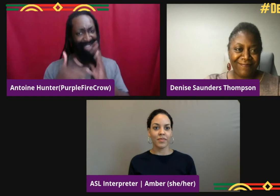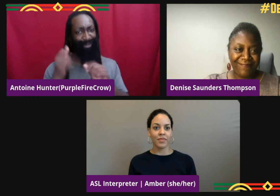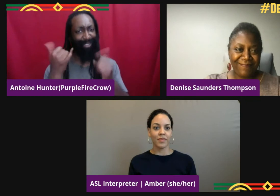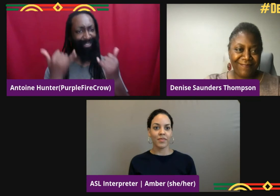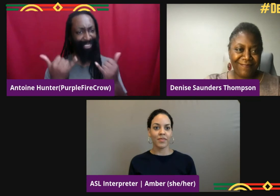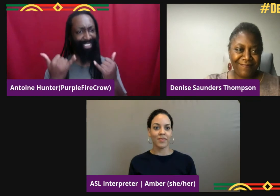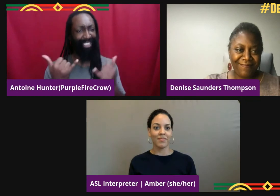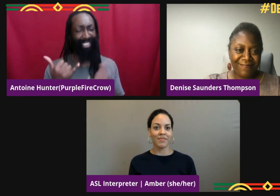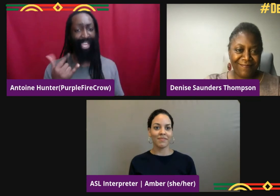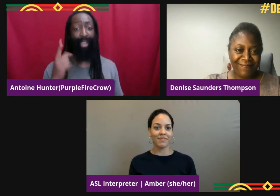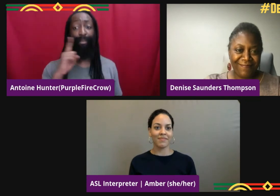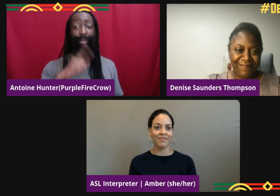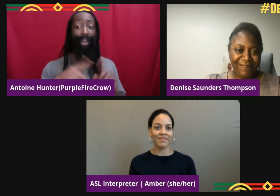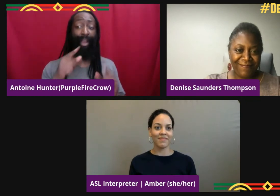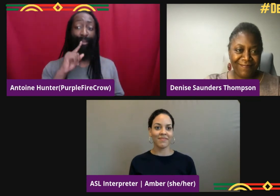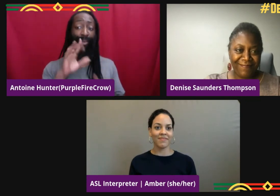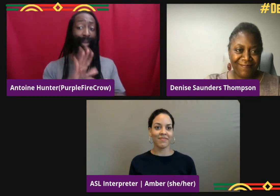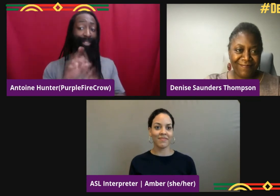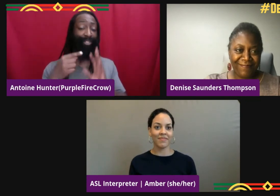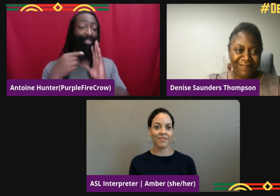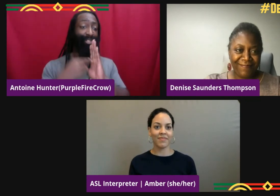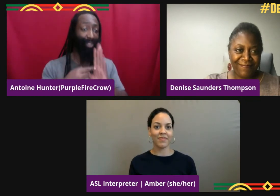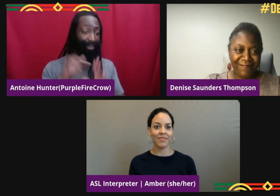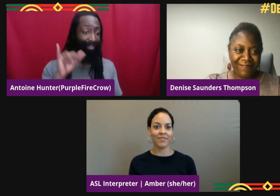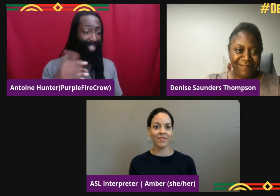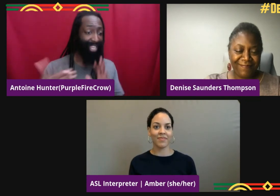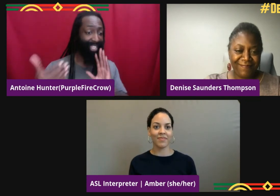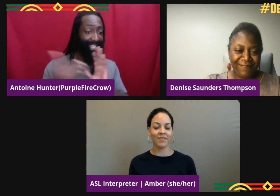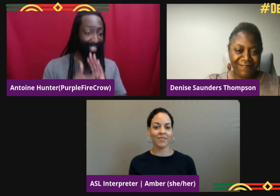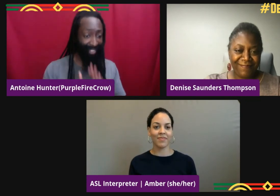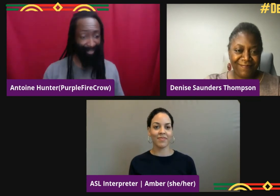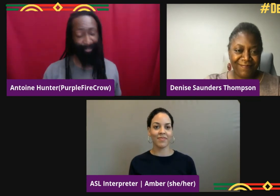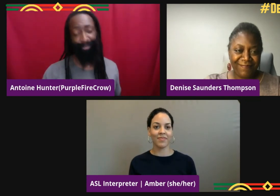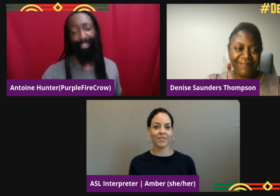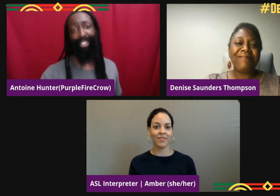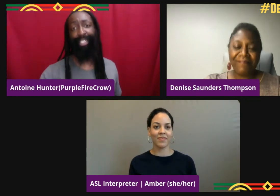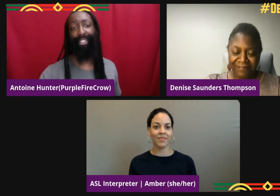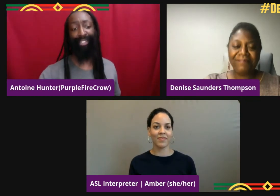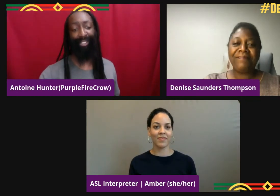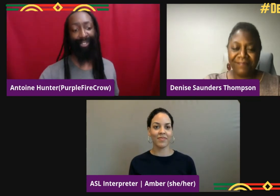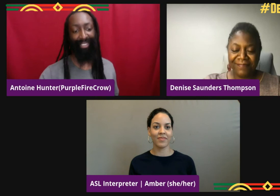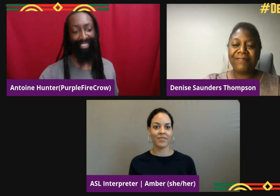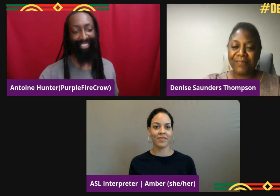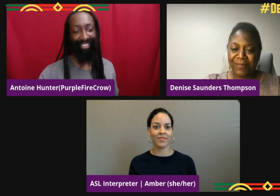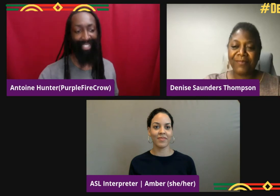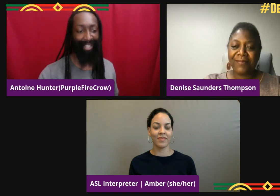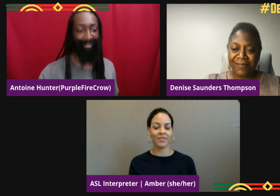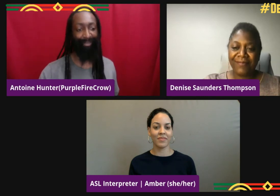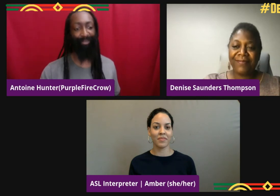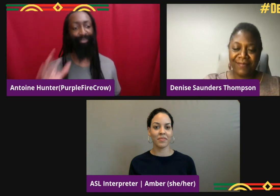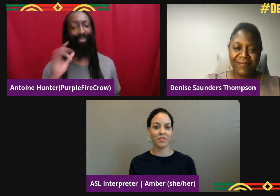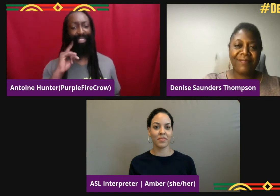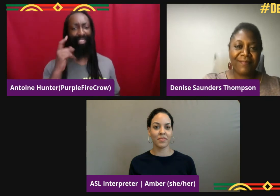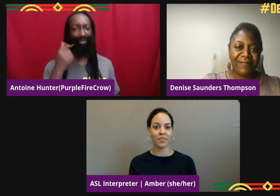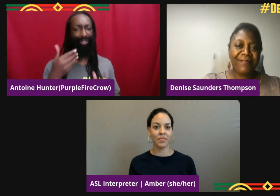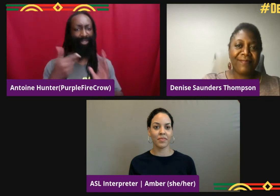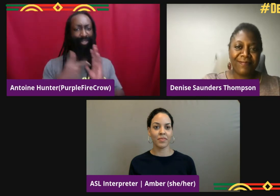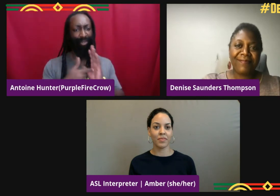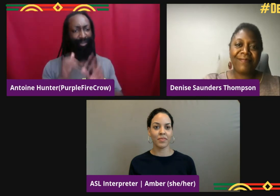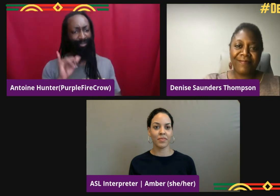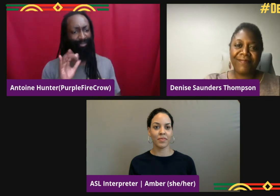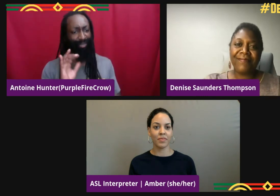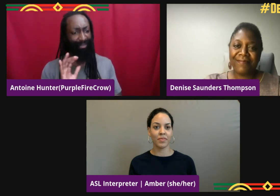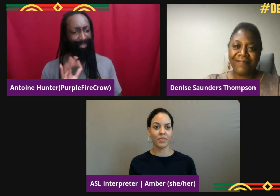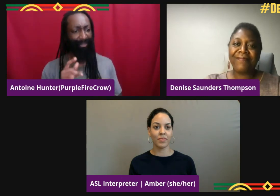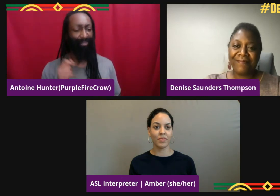Dancing. Who could have known that when we went home in March? And we're having some tech things going on, but I definitely want